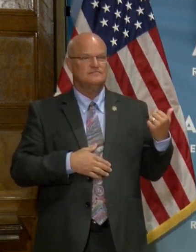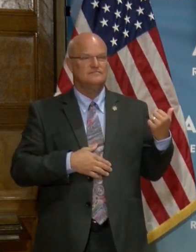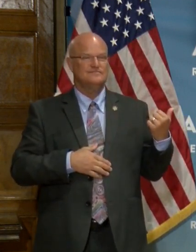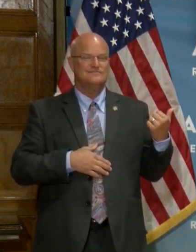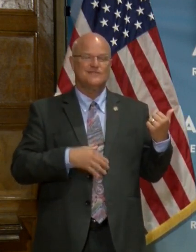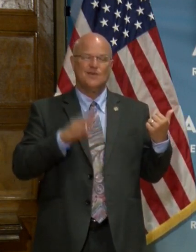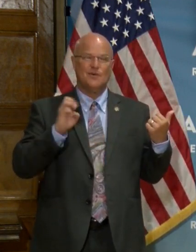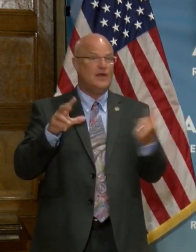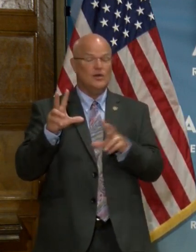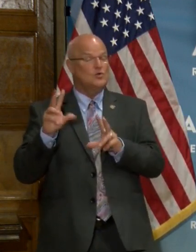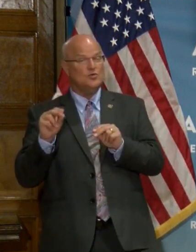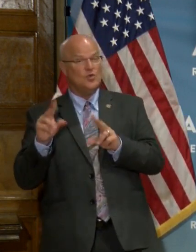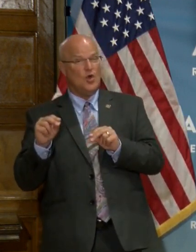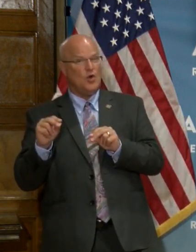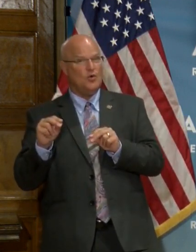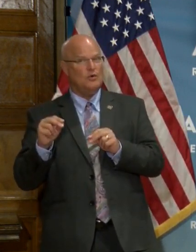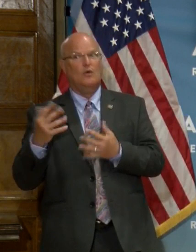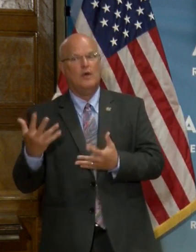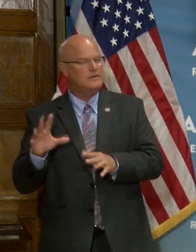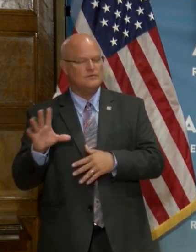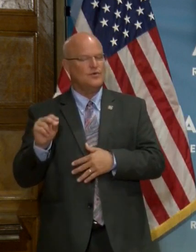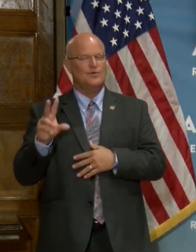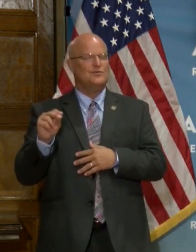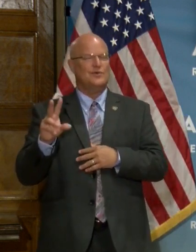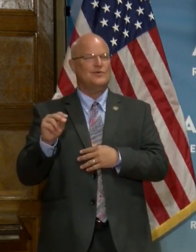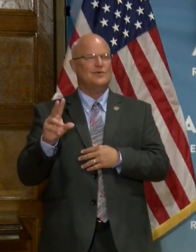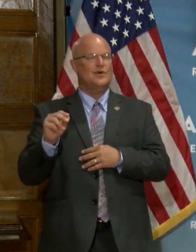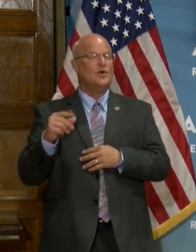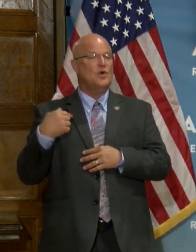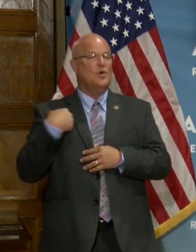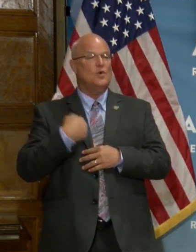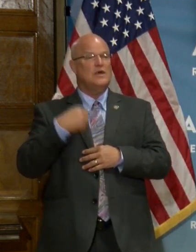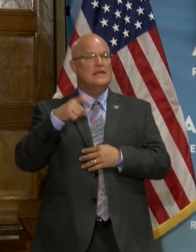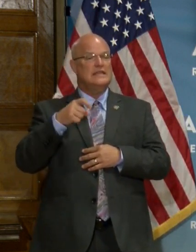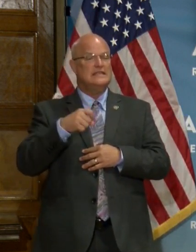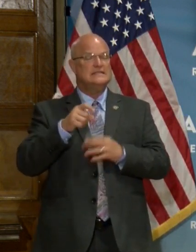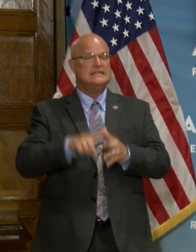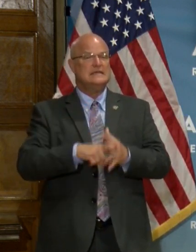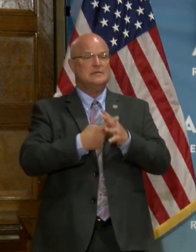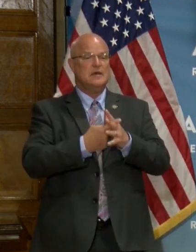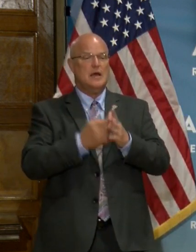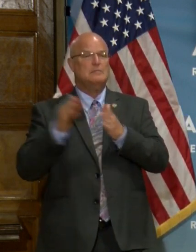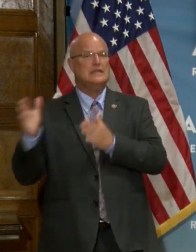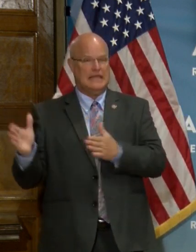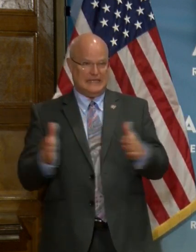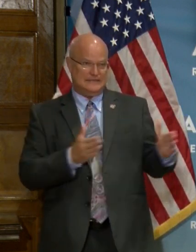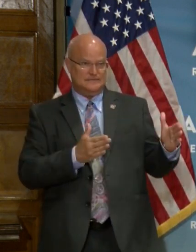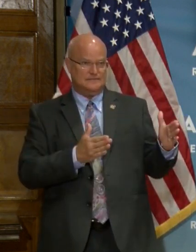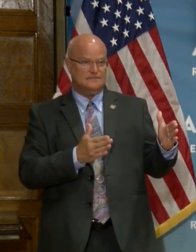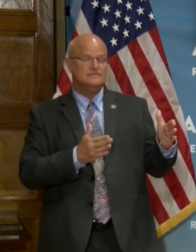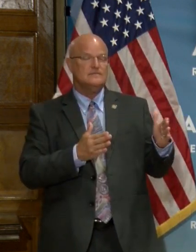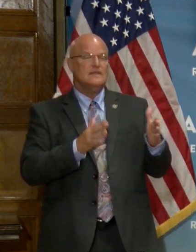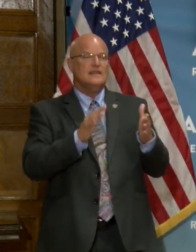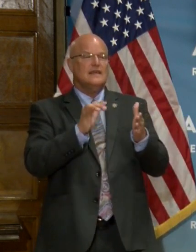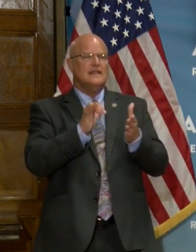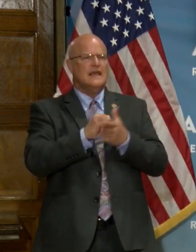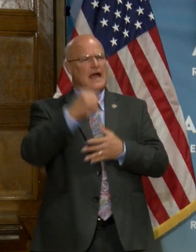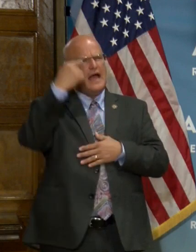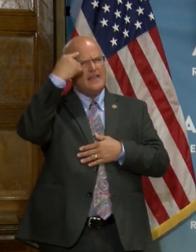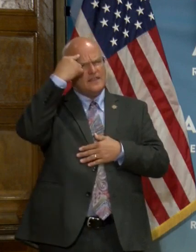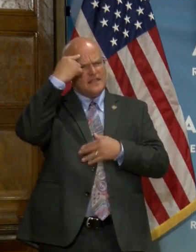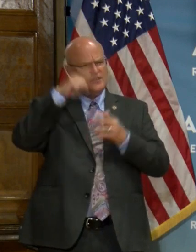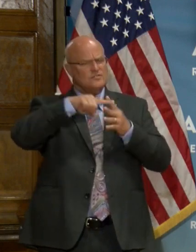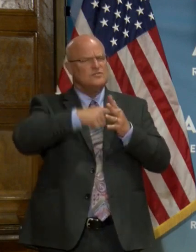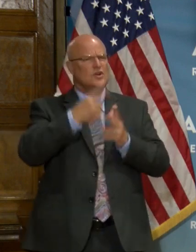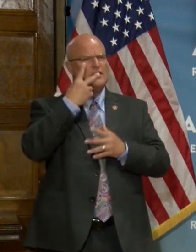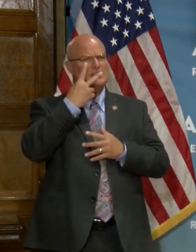Well, no, it's not just a matter of weathering the storm. It is about implementing a strategy that I think you're starting